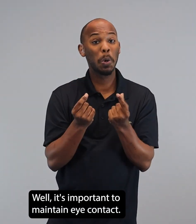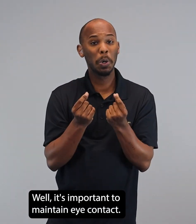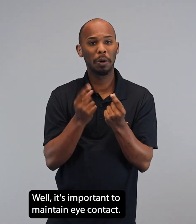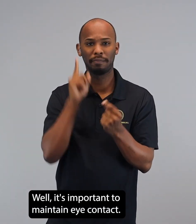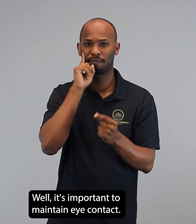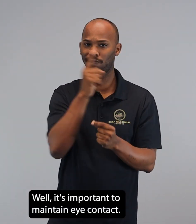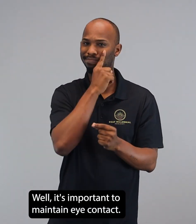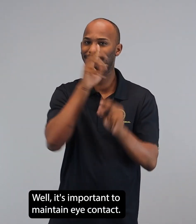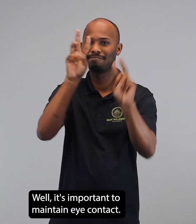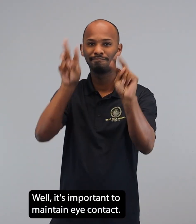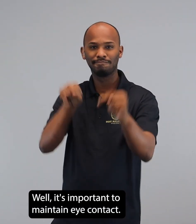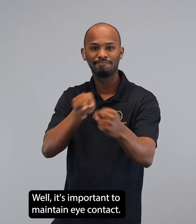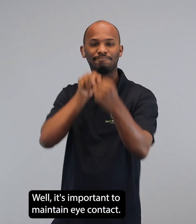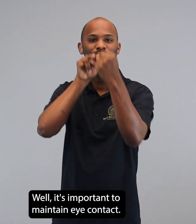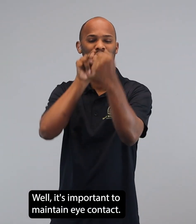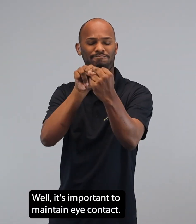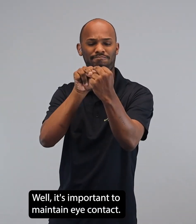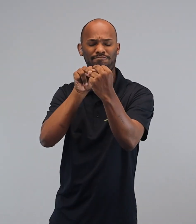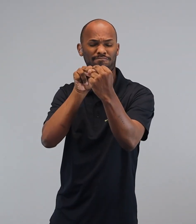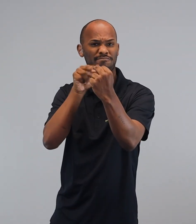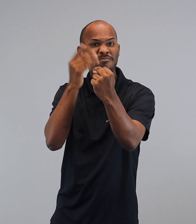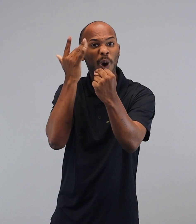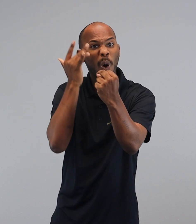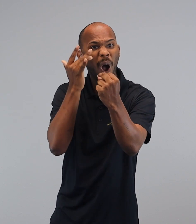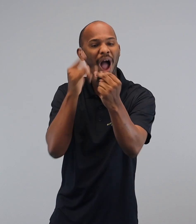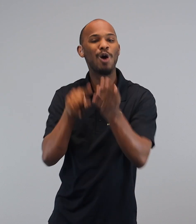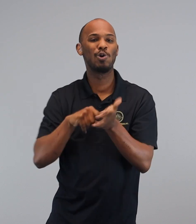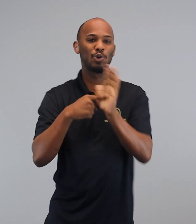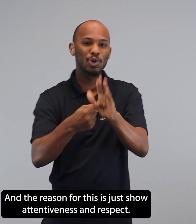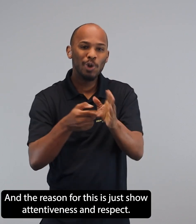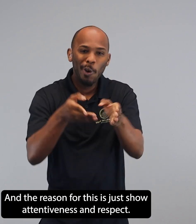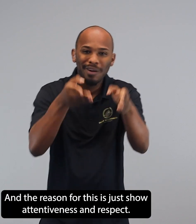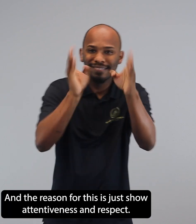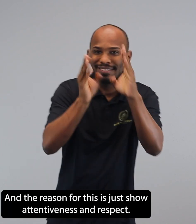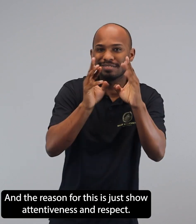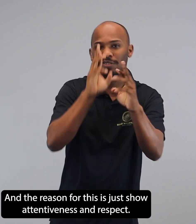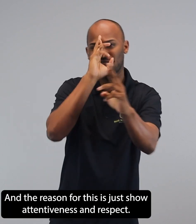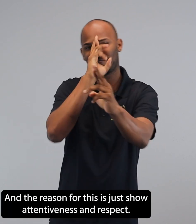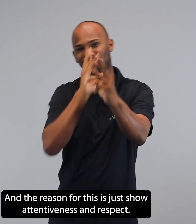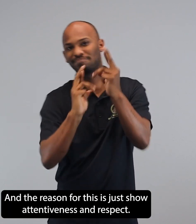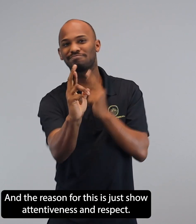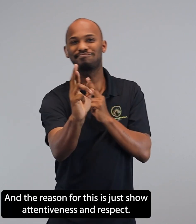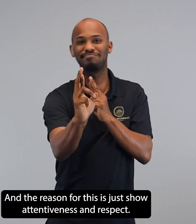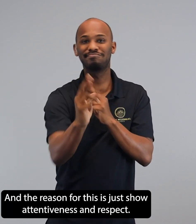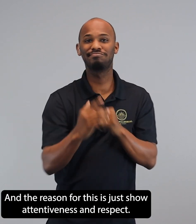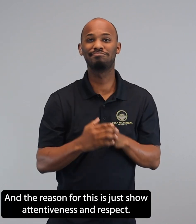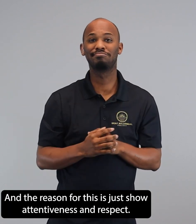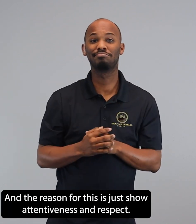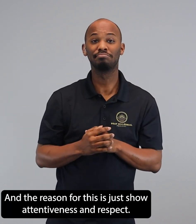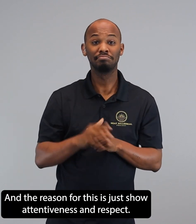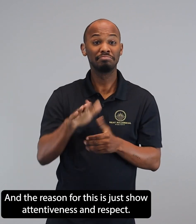important to maintain eye contact. And the reason for this is to show attentiveness and